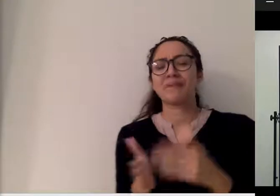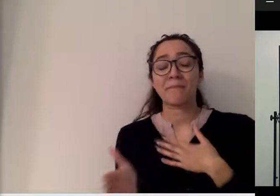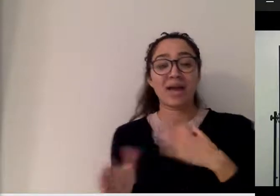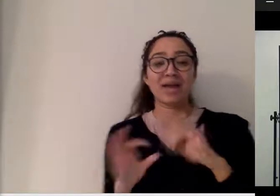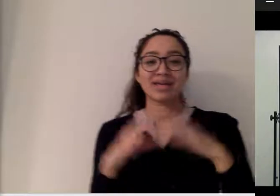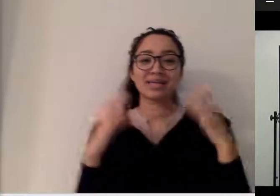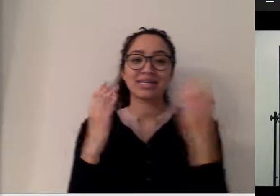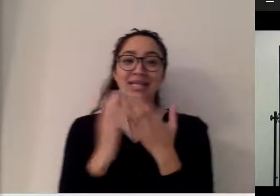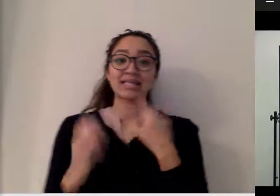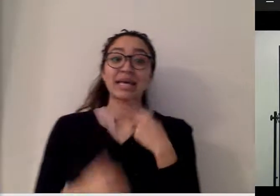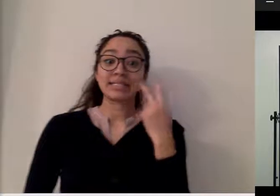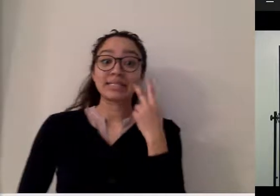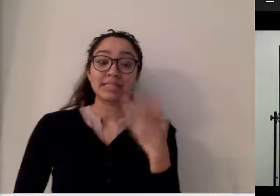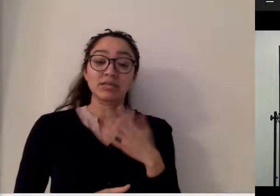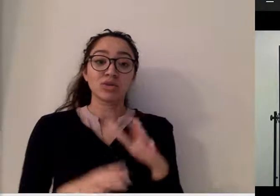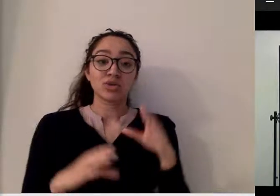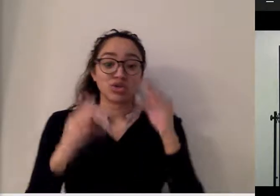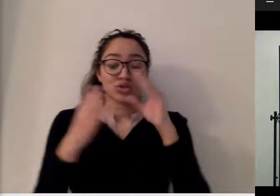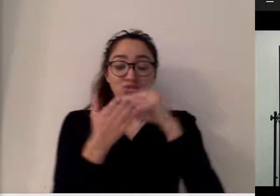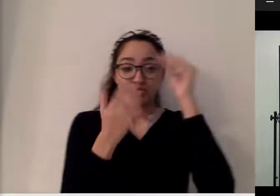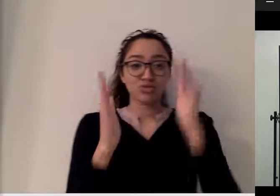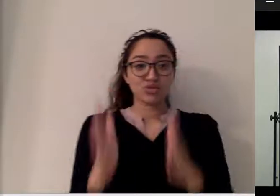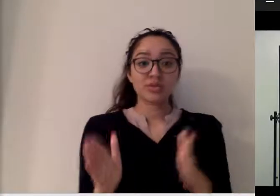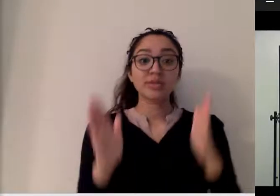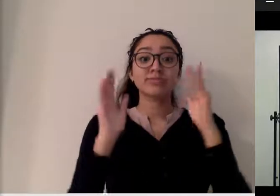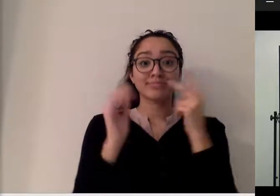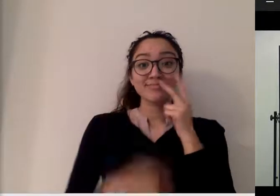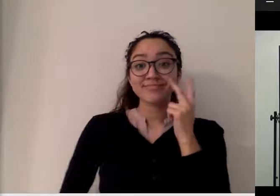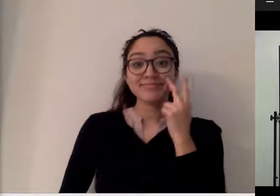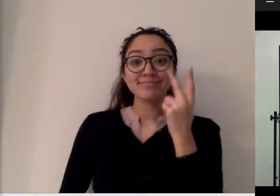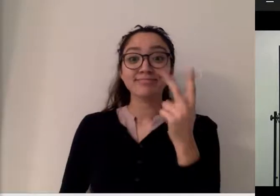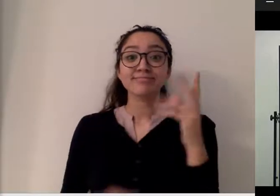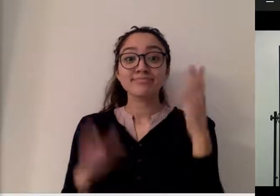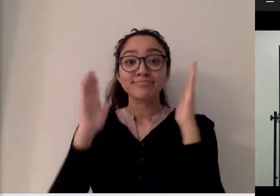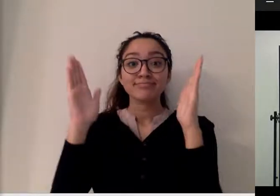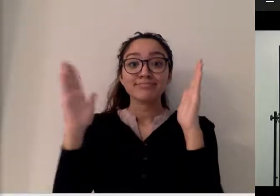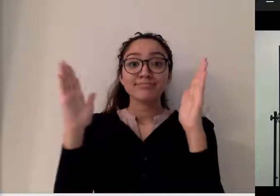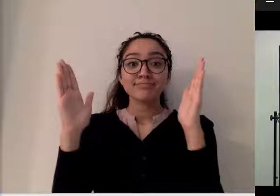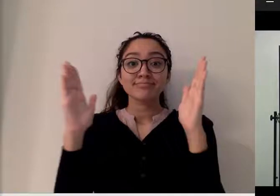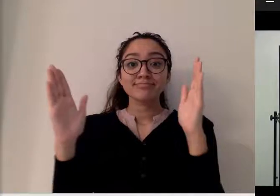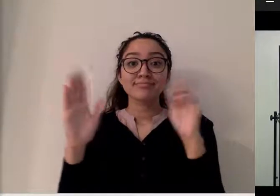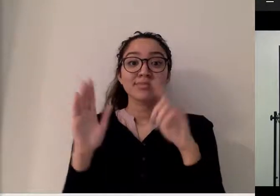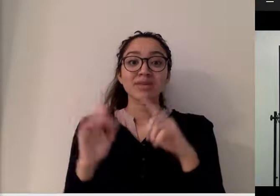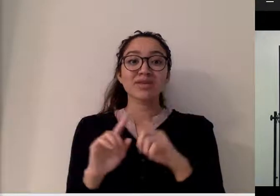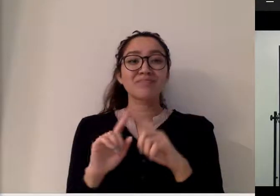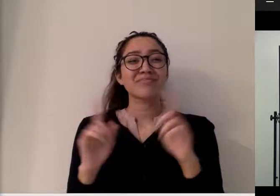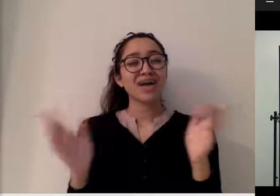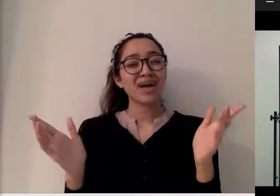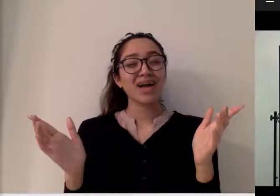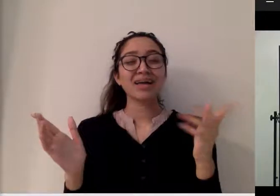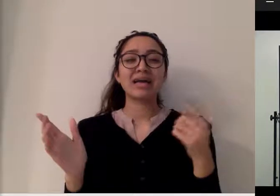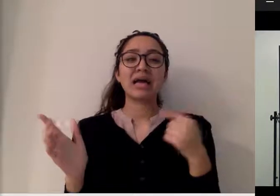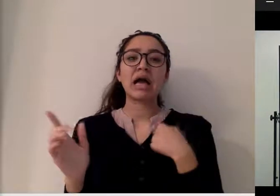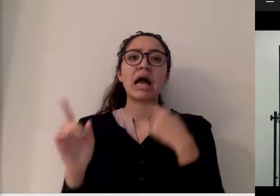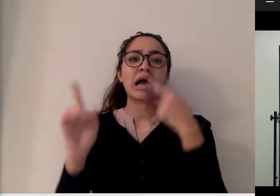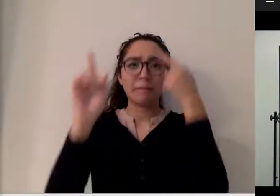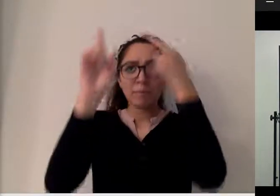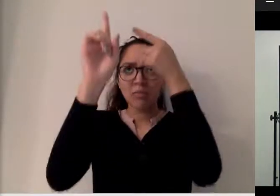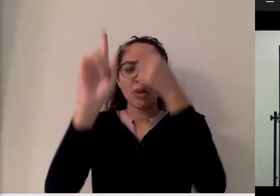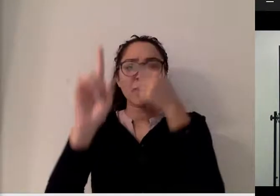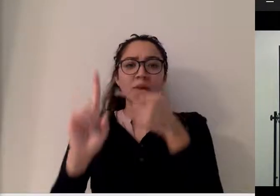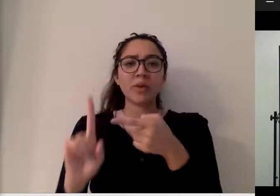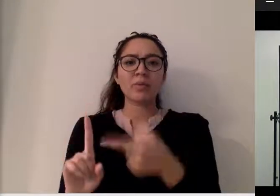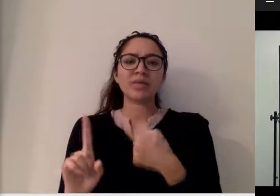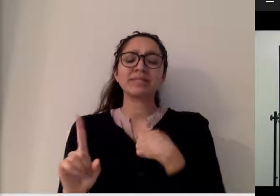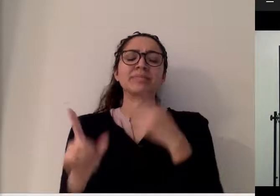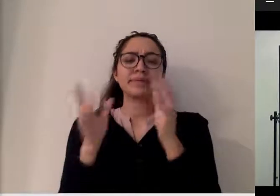me and paying attention to me, and so that's nice to see. But then I make several points in a row, and I look,